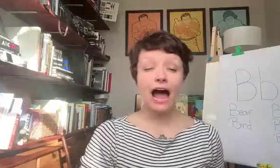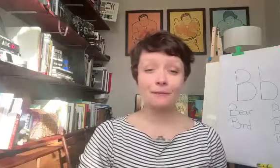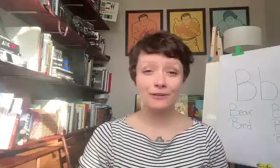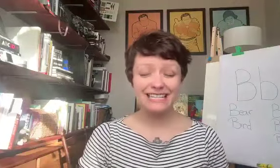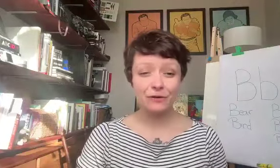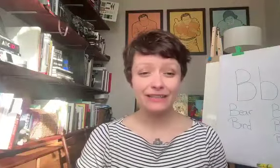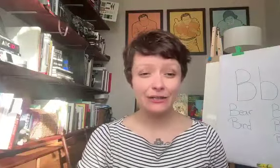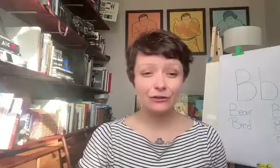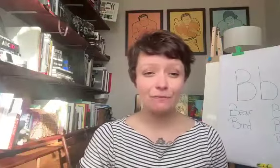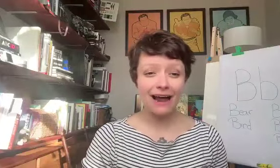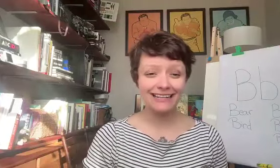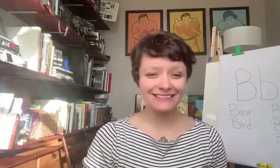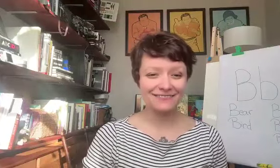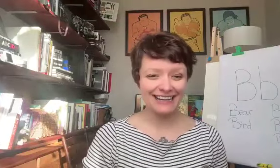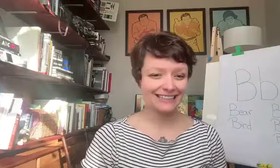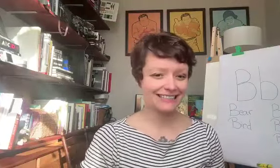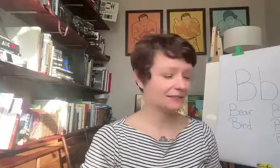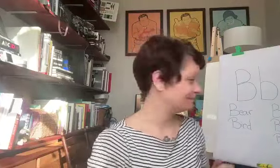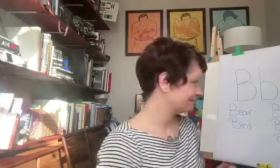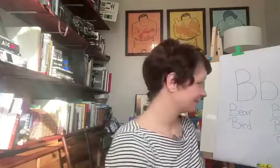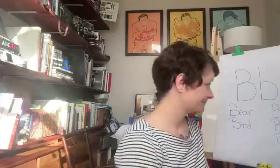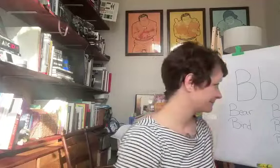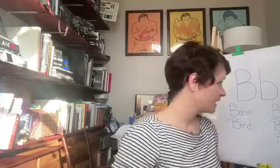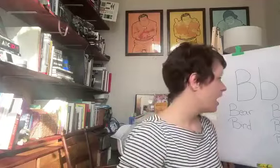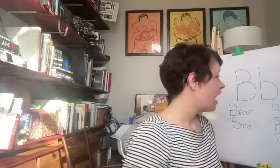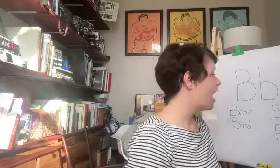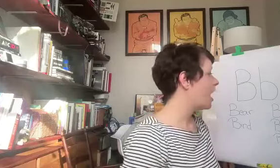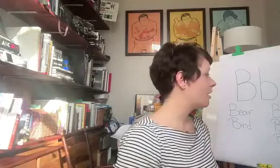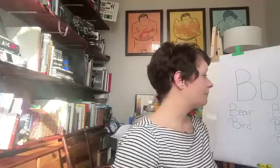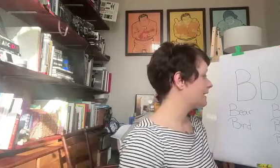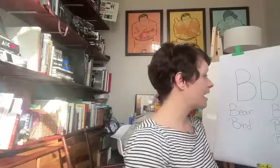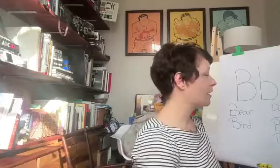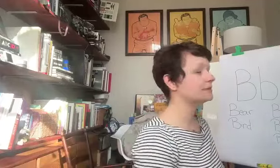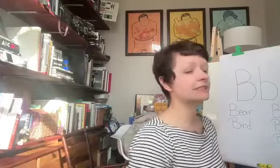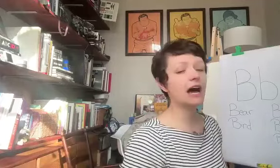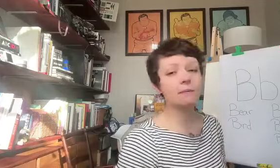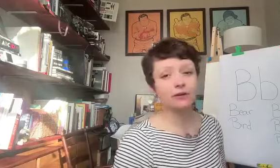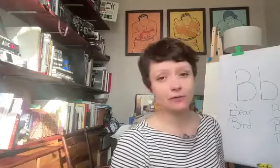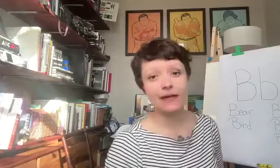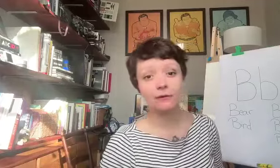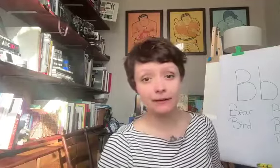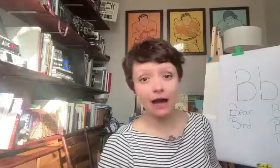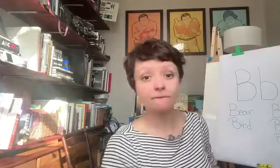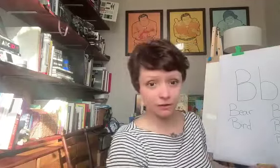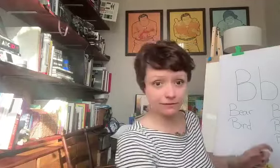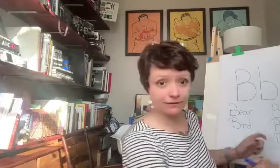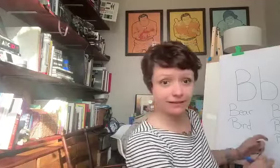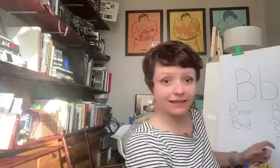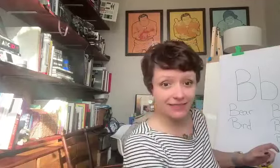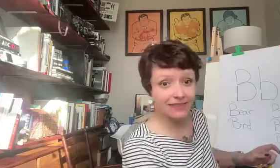I'm going to give you a little mnemonic device. Oh, BROW, and that would be helpful.